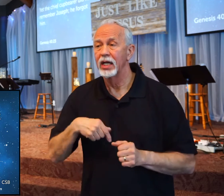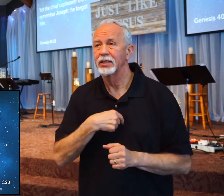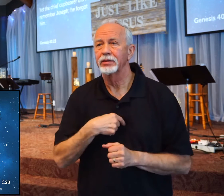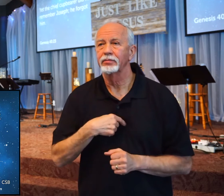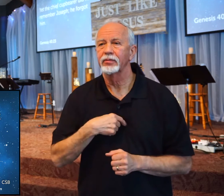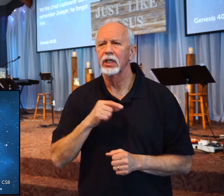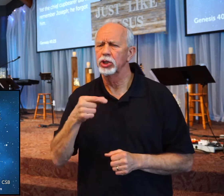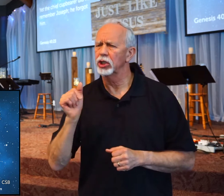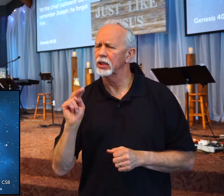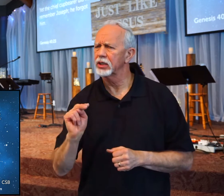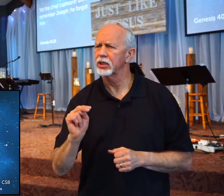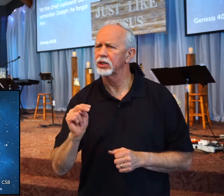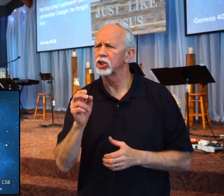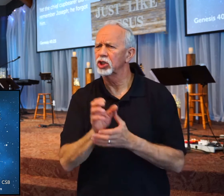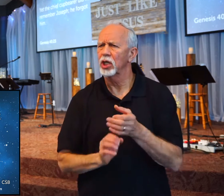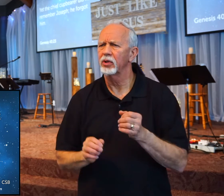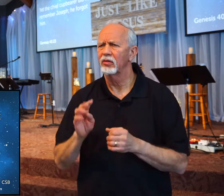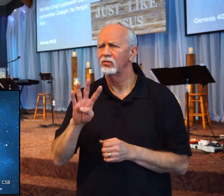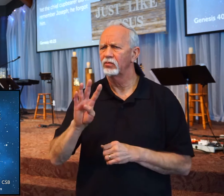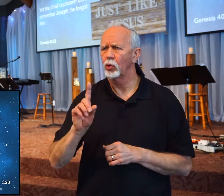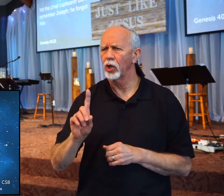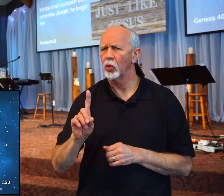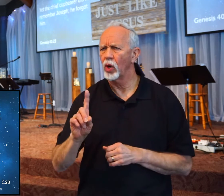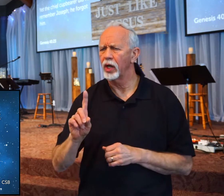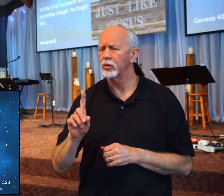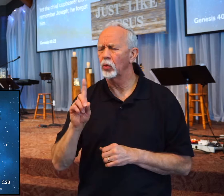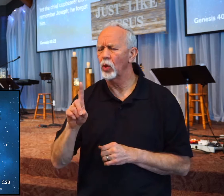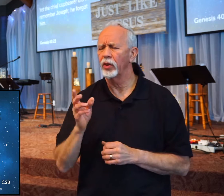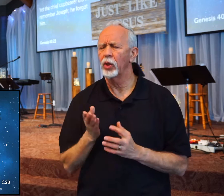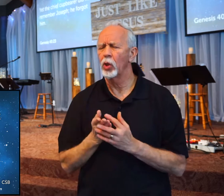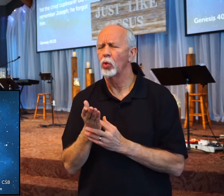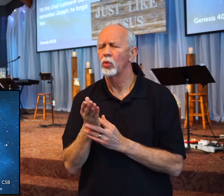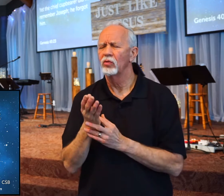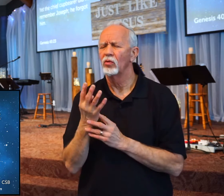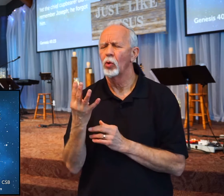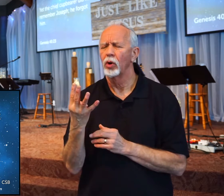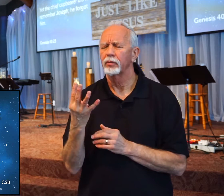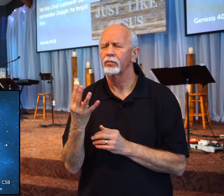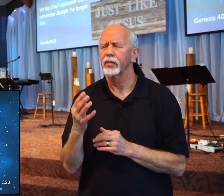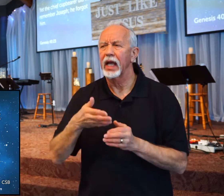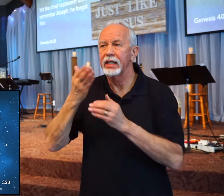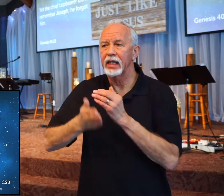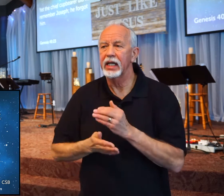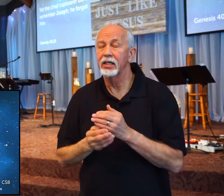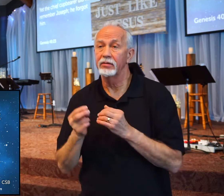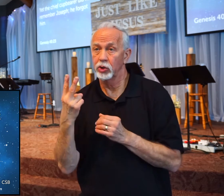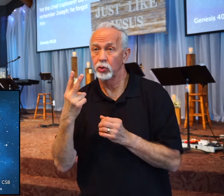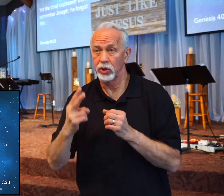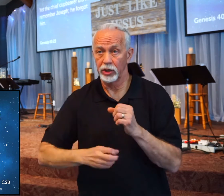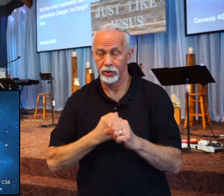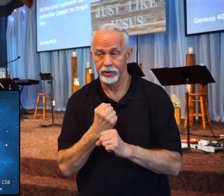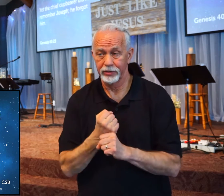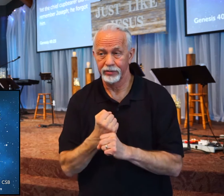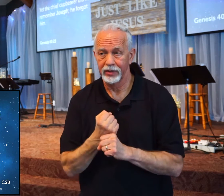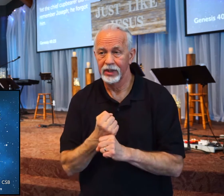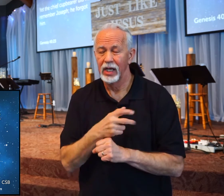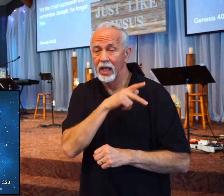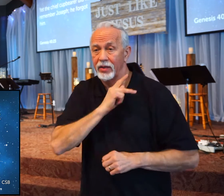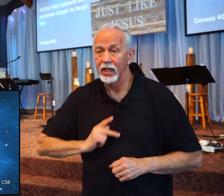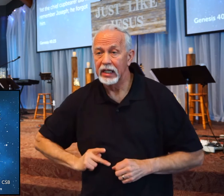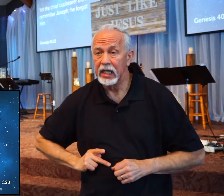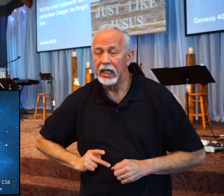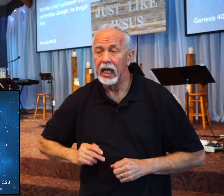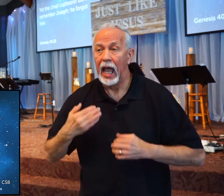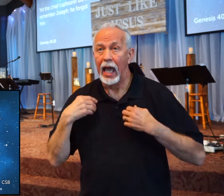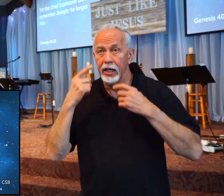Genesis 41, 1 through 4. "At the end of 2 years, Pharaoh